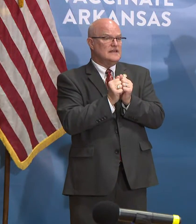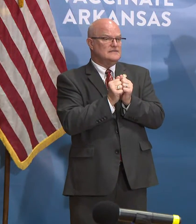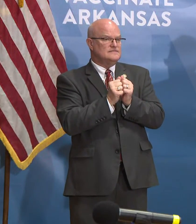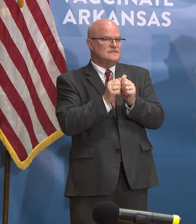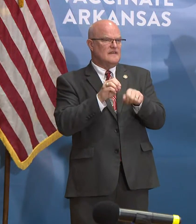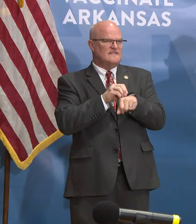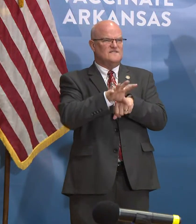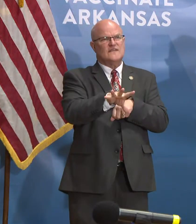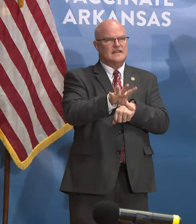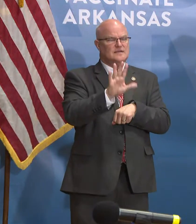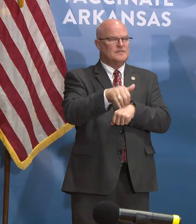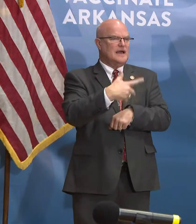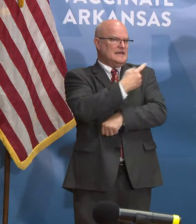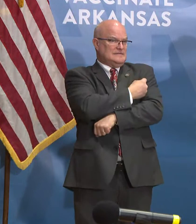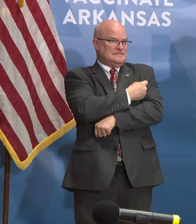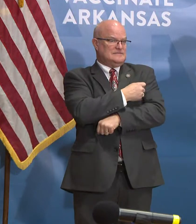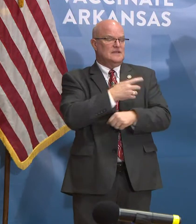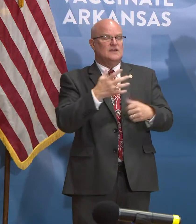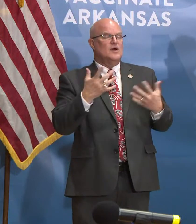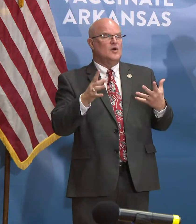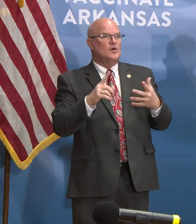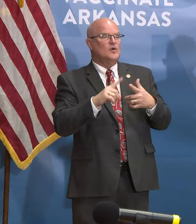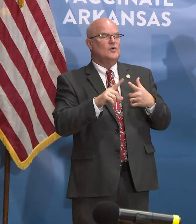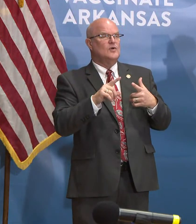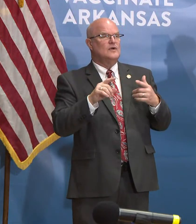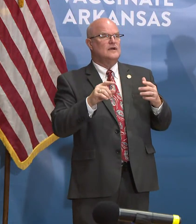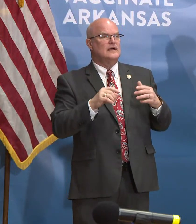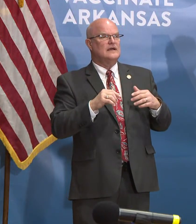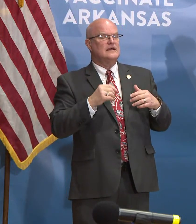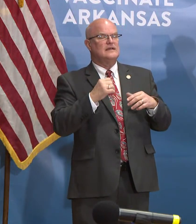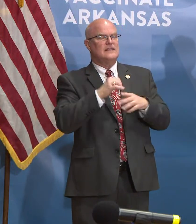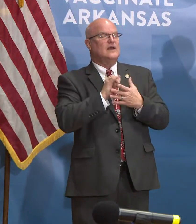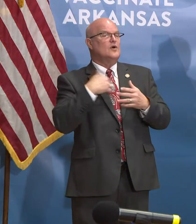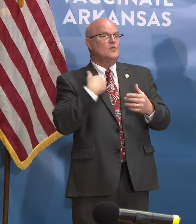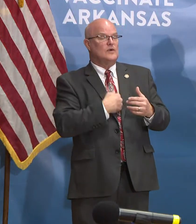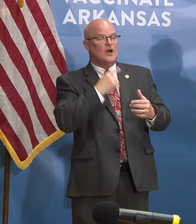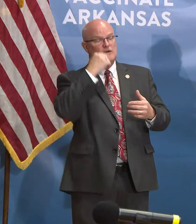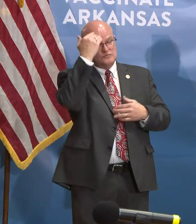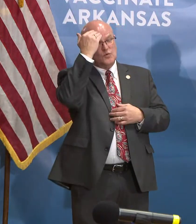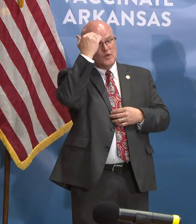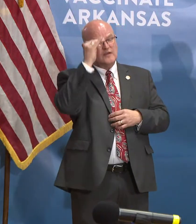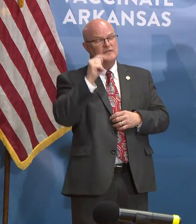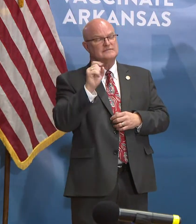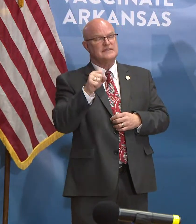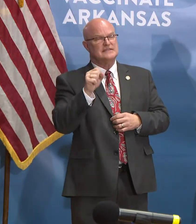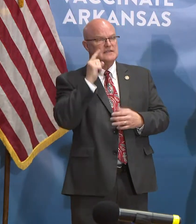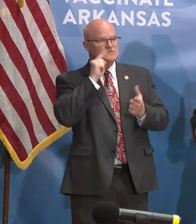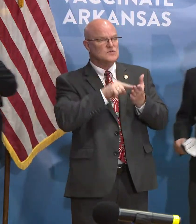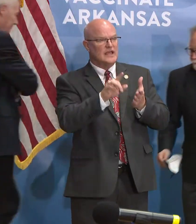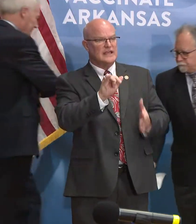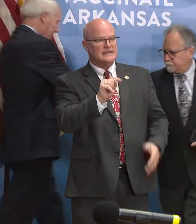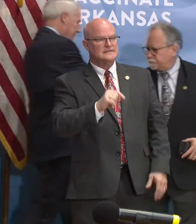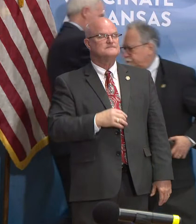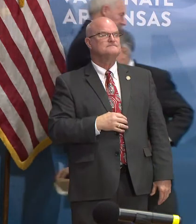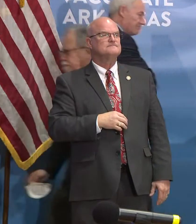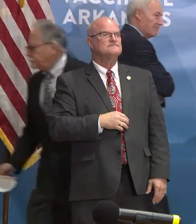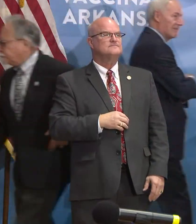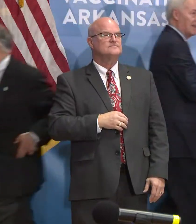affected by immunizations, either passive or active immunization. But we are aware of it and tracking.